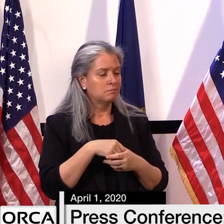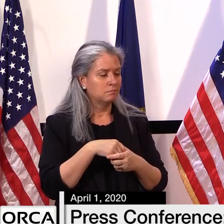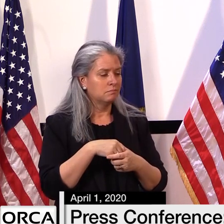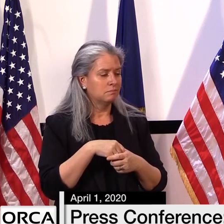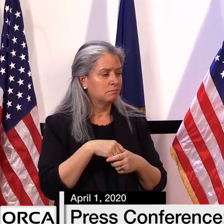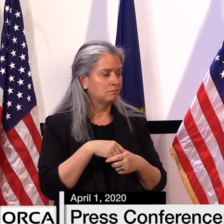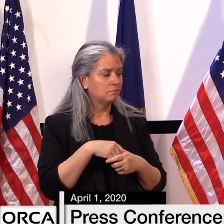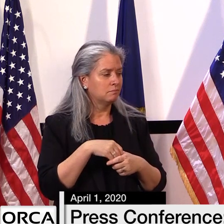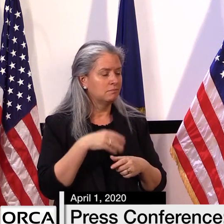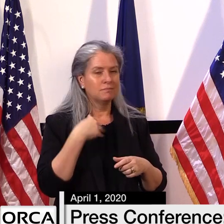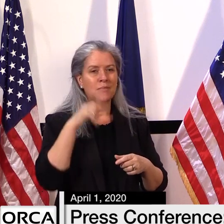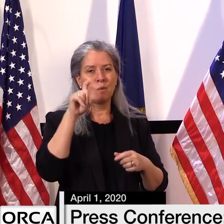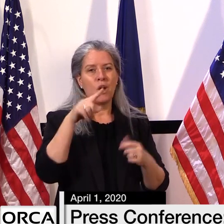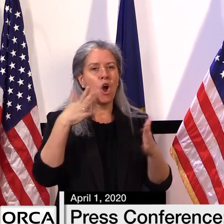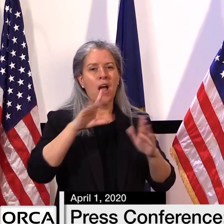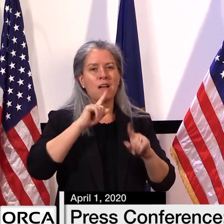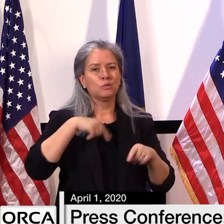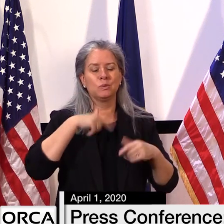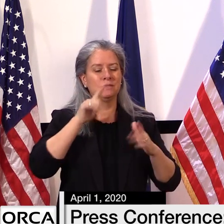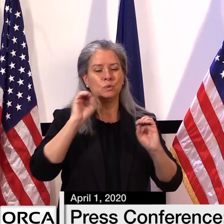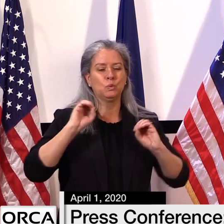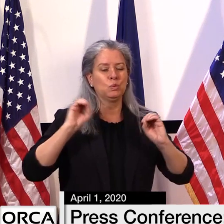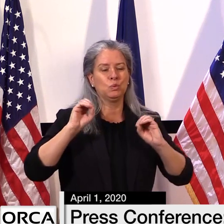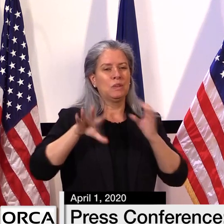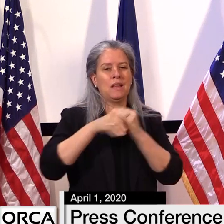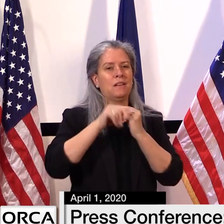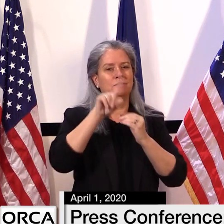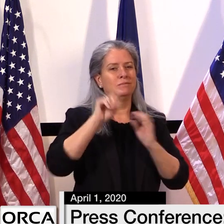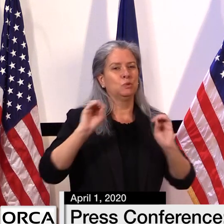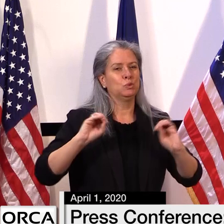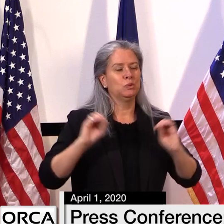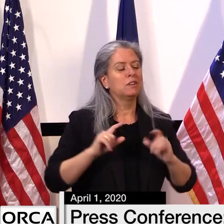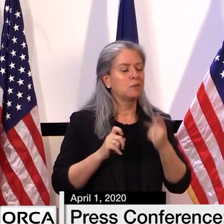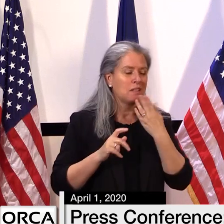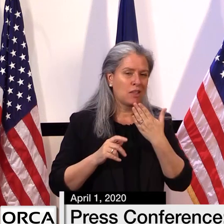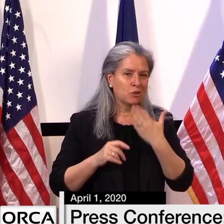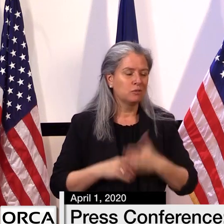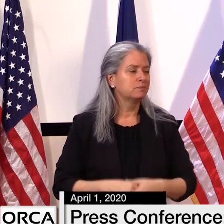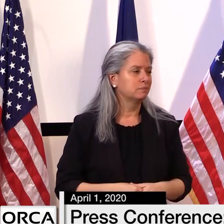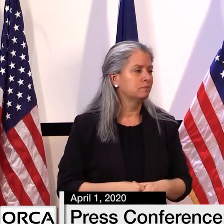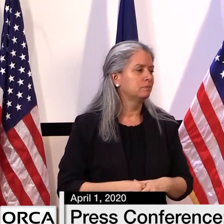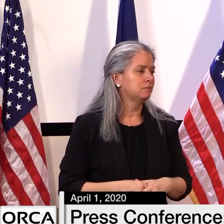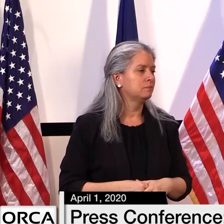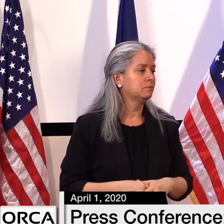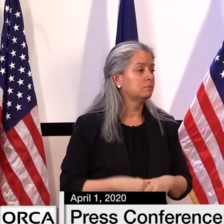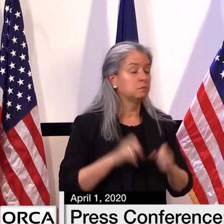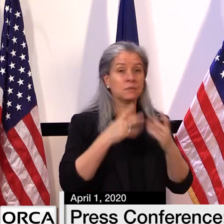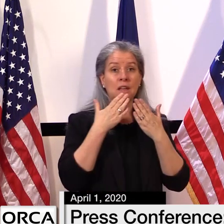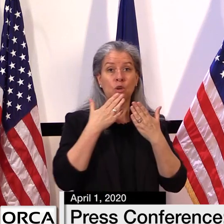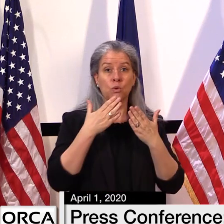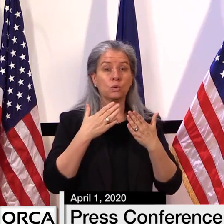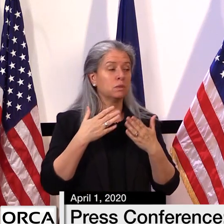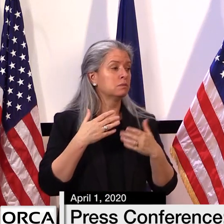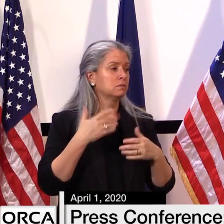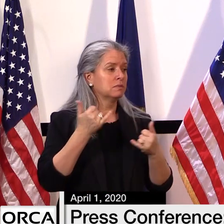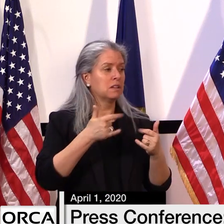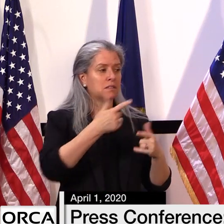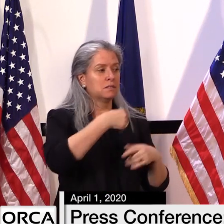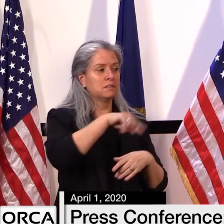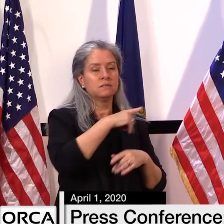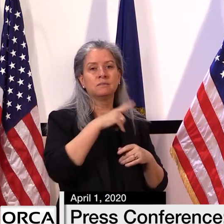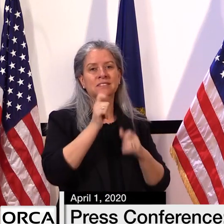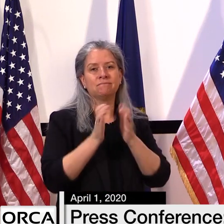my question was answered. Oh. I don't need to ask anything else. Thank you very much for that. All right, thank you. I think we're going to have to get these folks